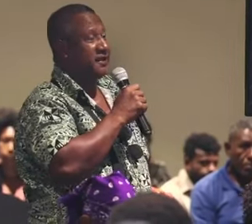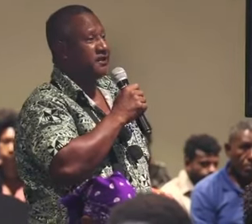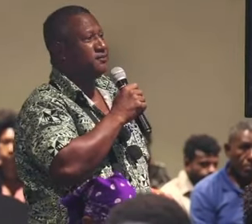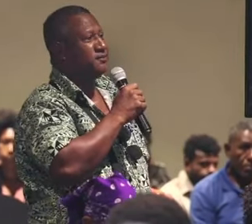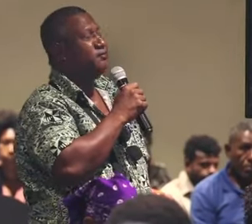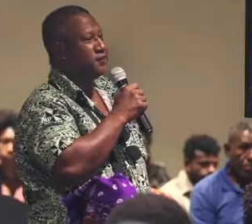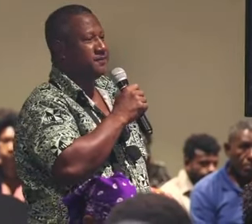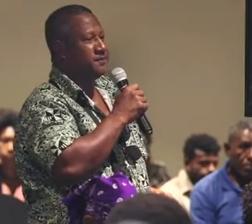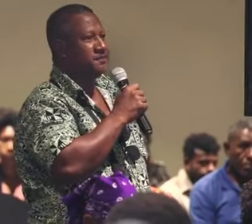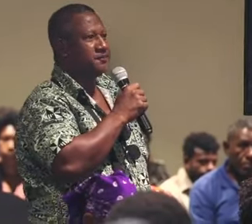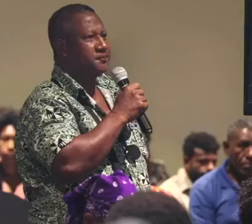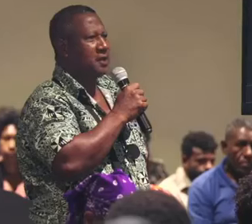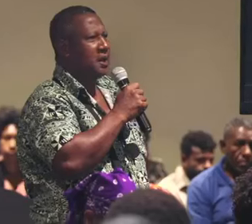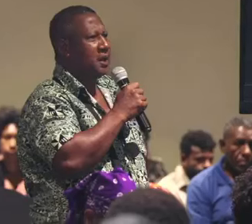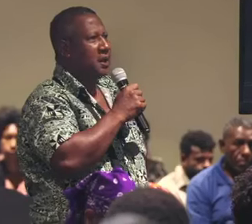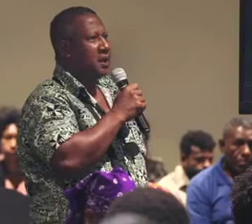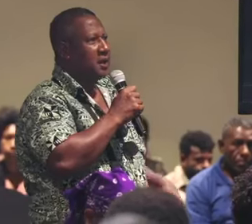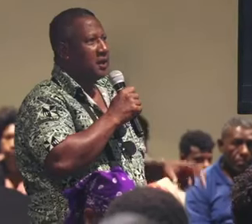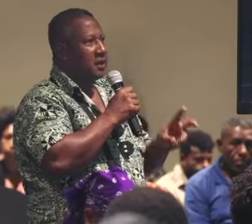society, ask him Blumi also.